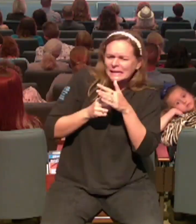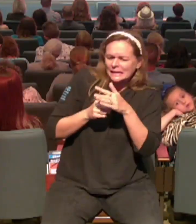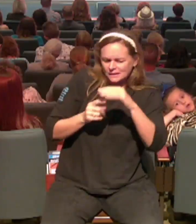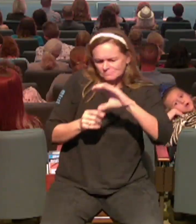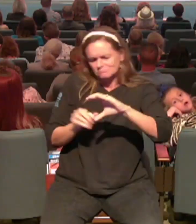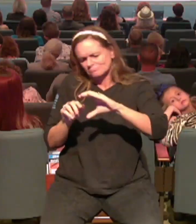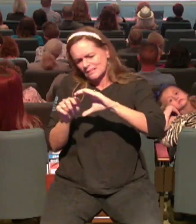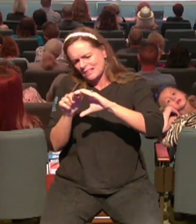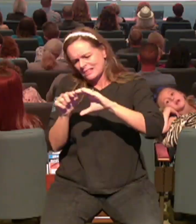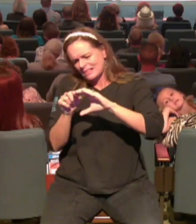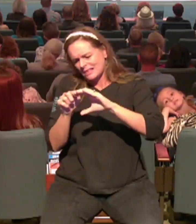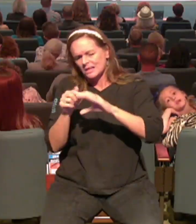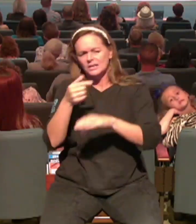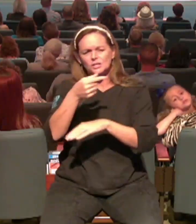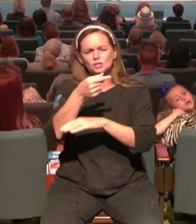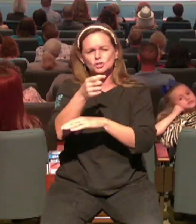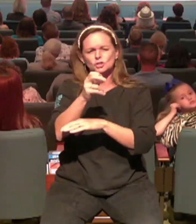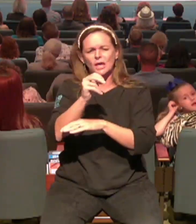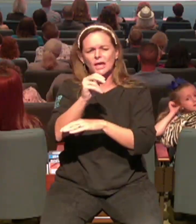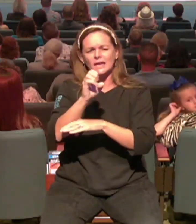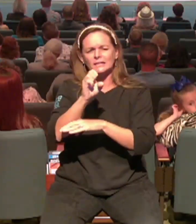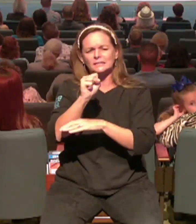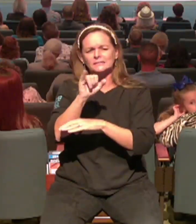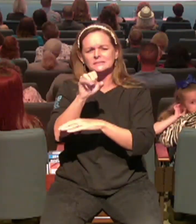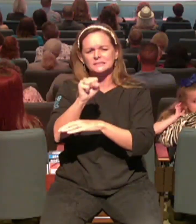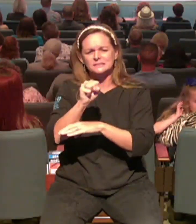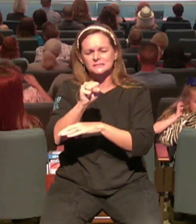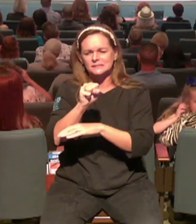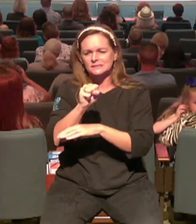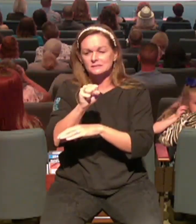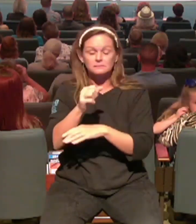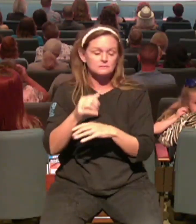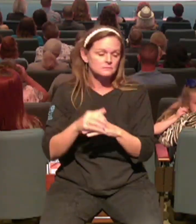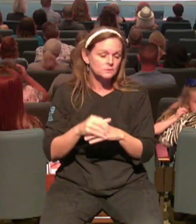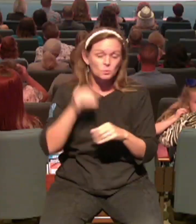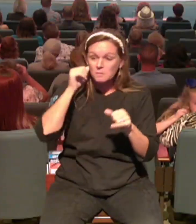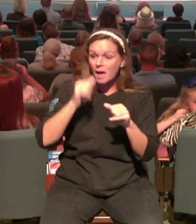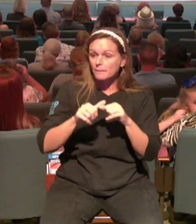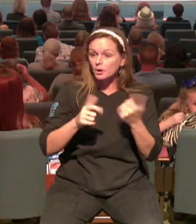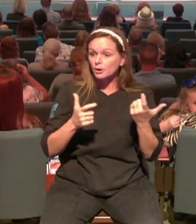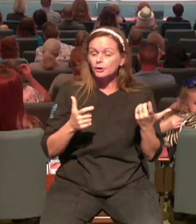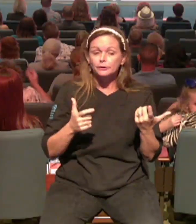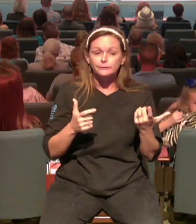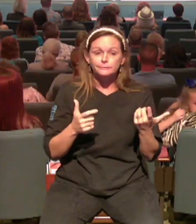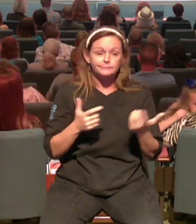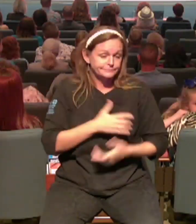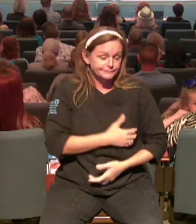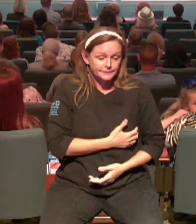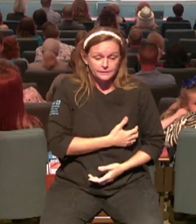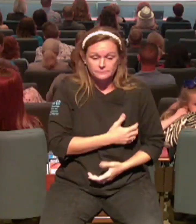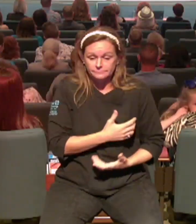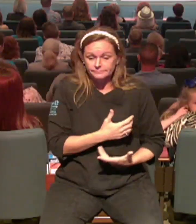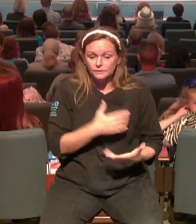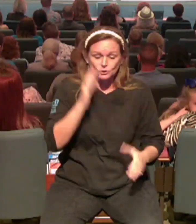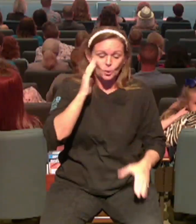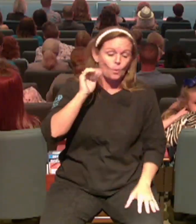just, he could have just killed them and says, let me start over. You know,